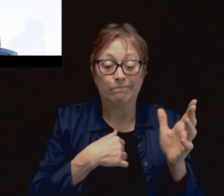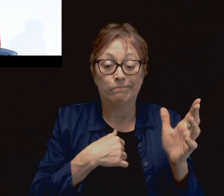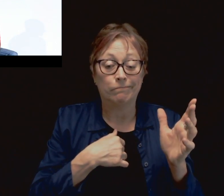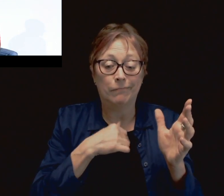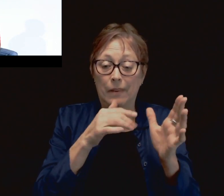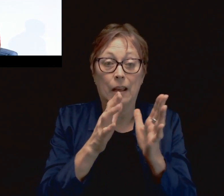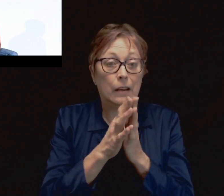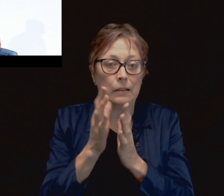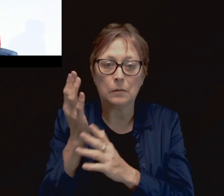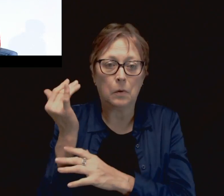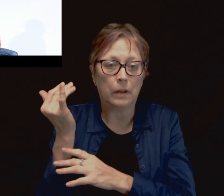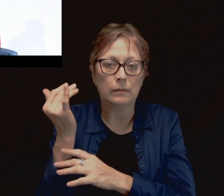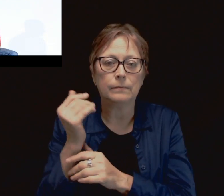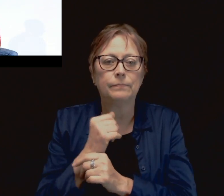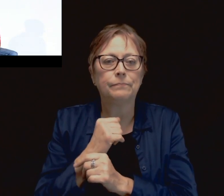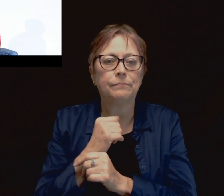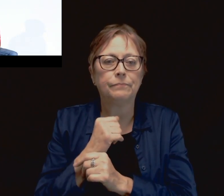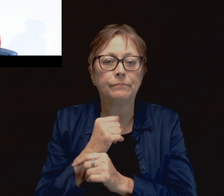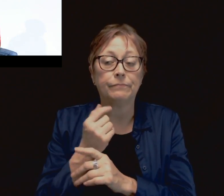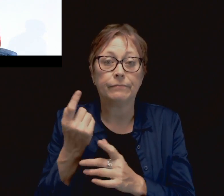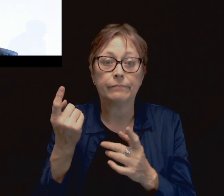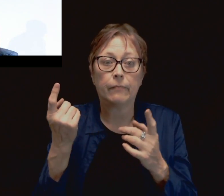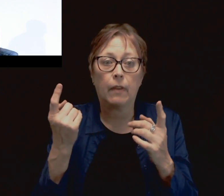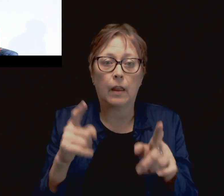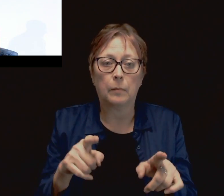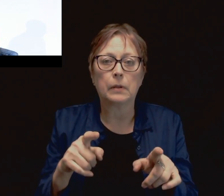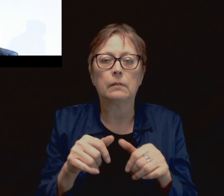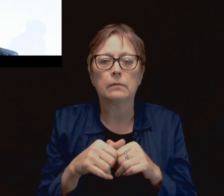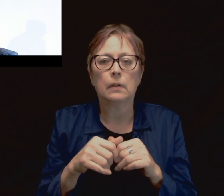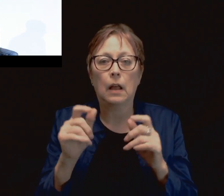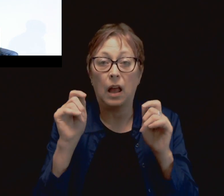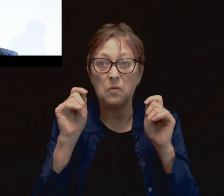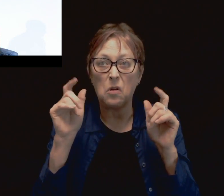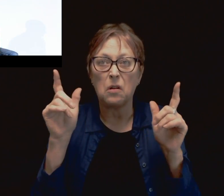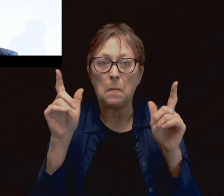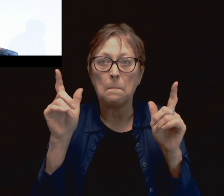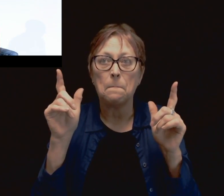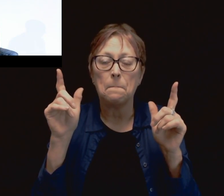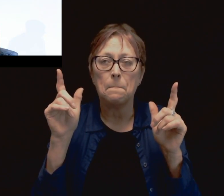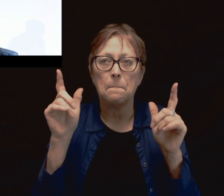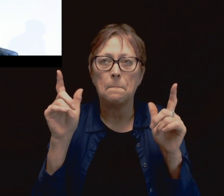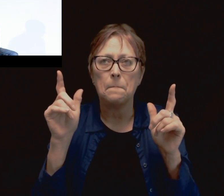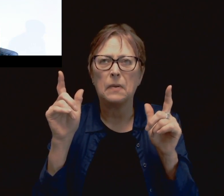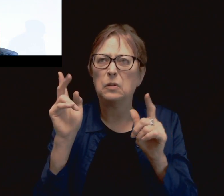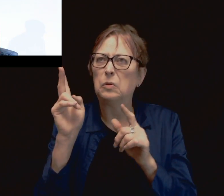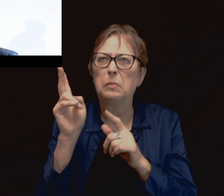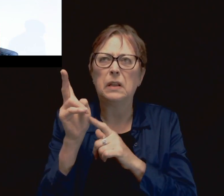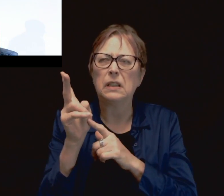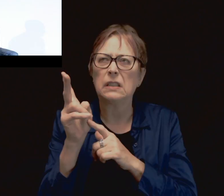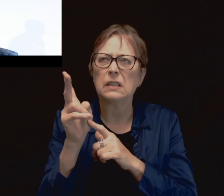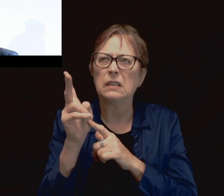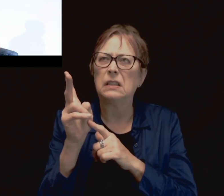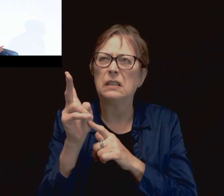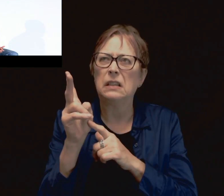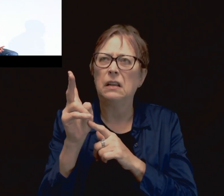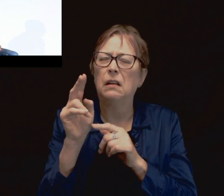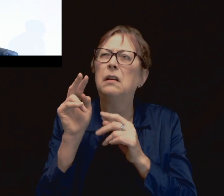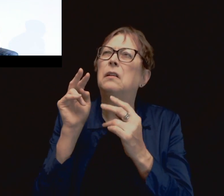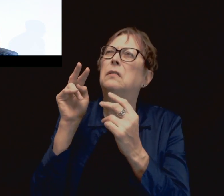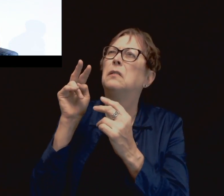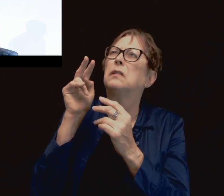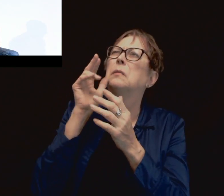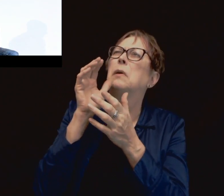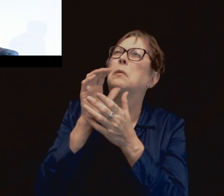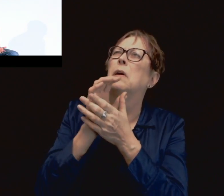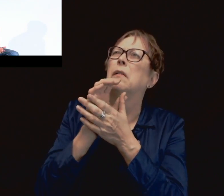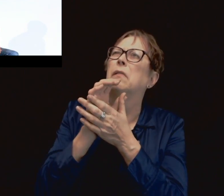why. It just did. I woke up for a couple minutes, maybe, enough to look at my